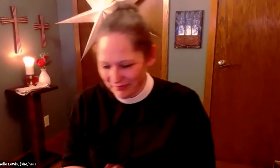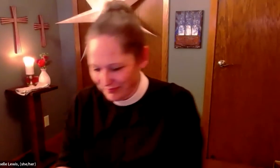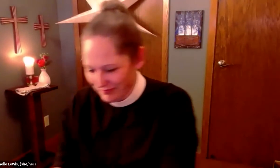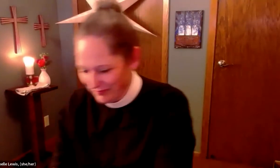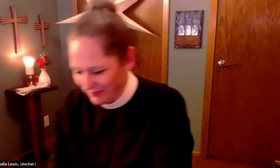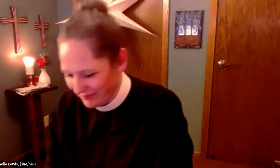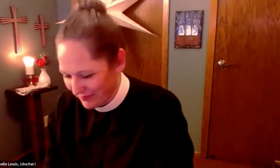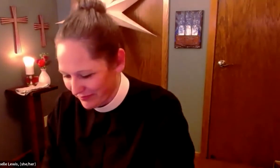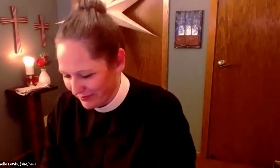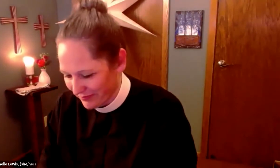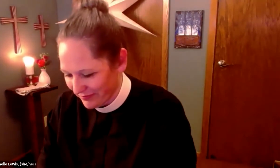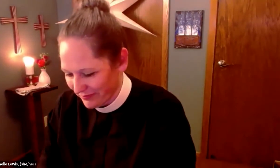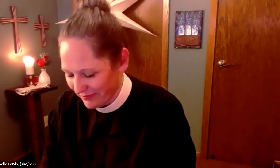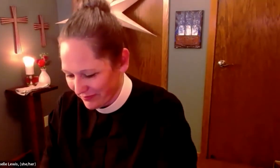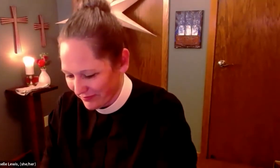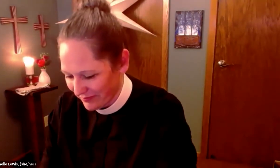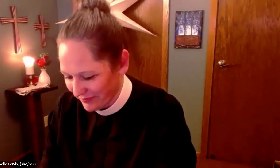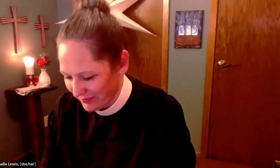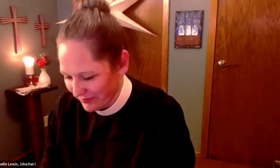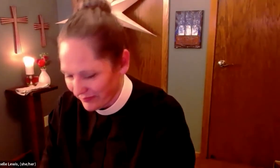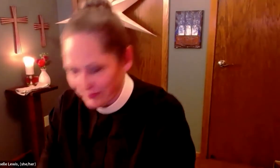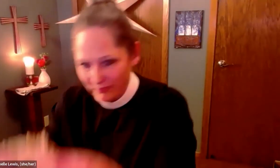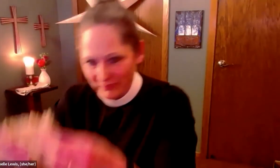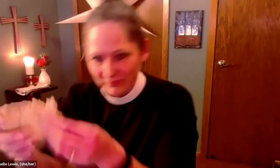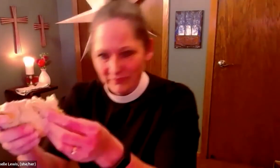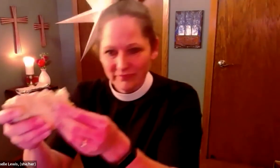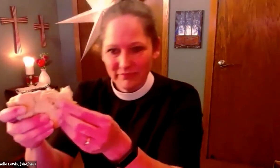I will administer the bread and the cup for you now.